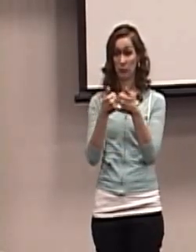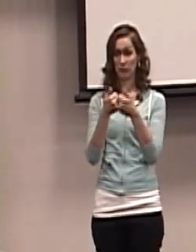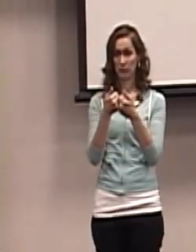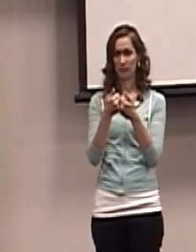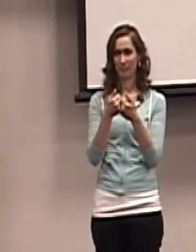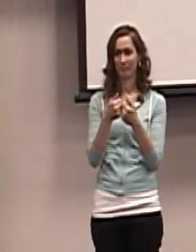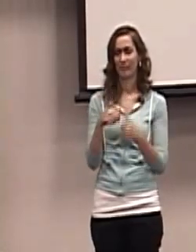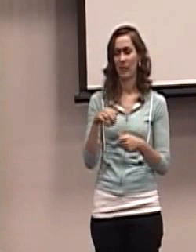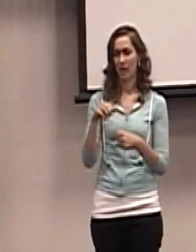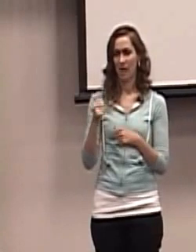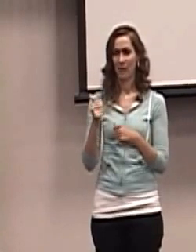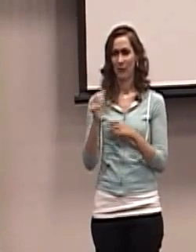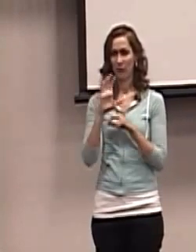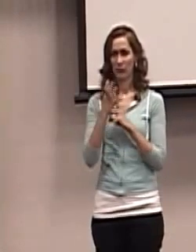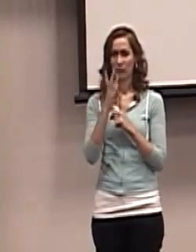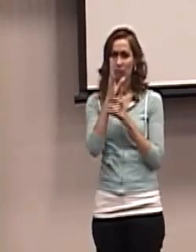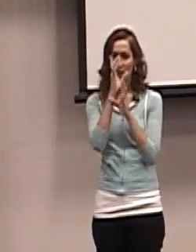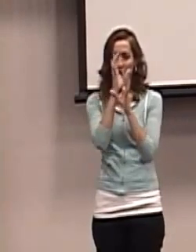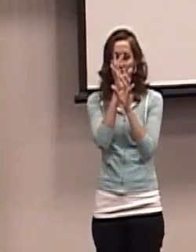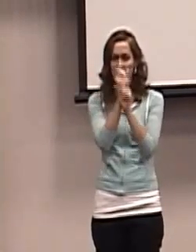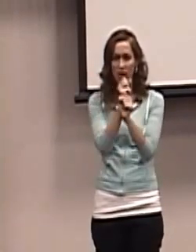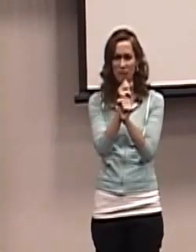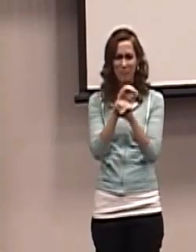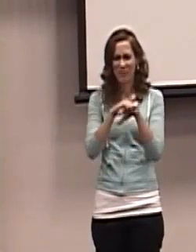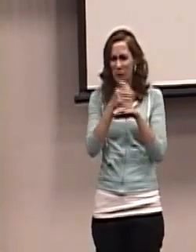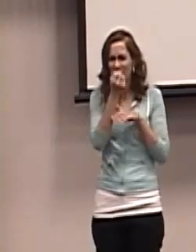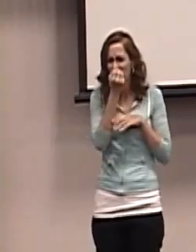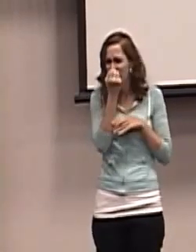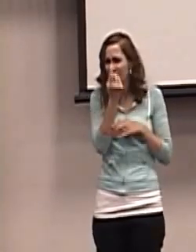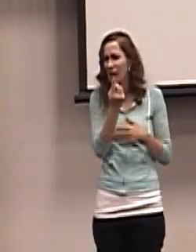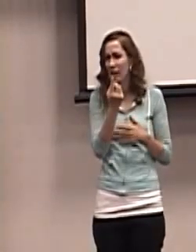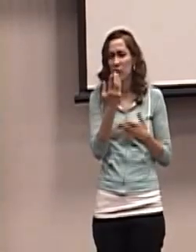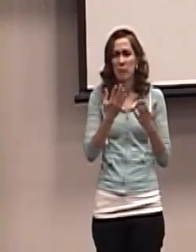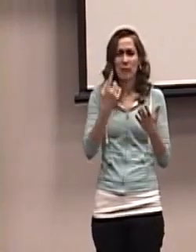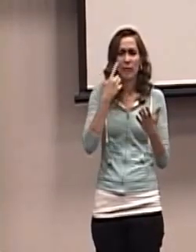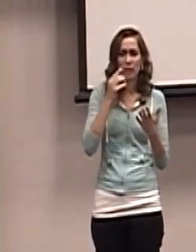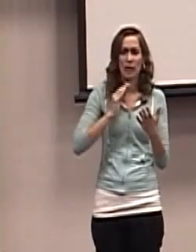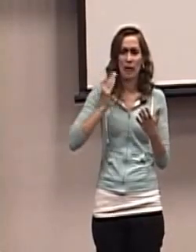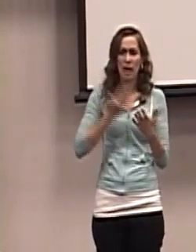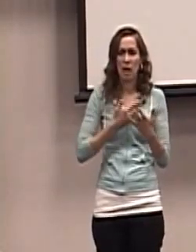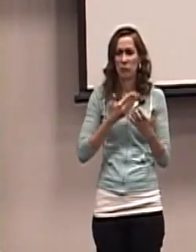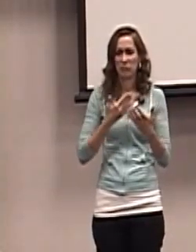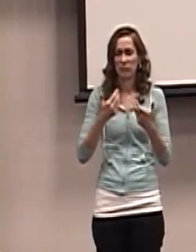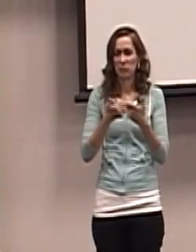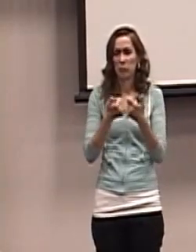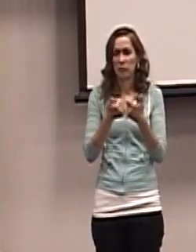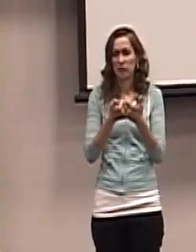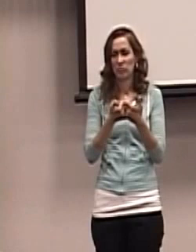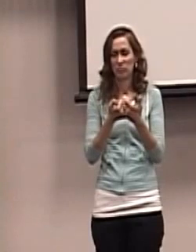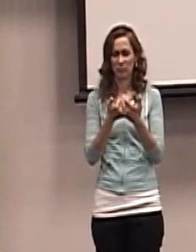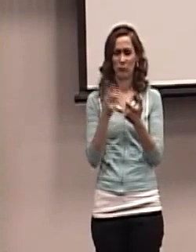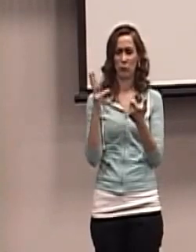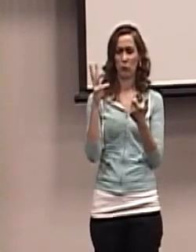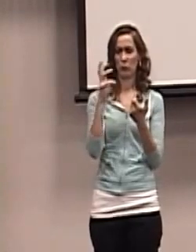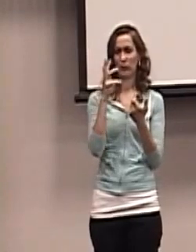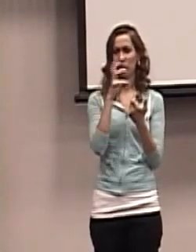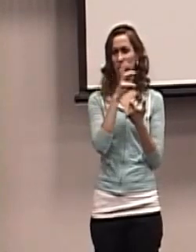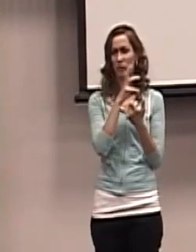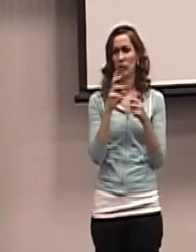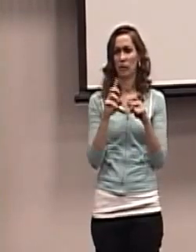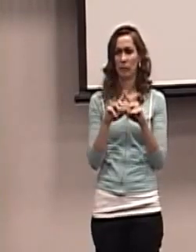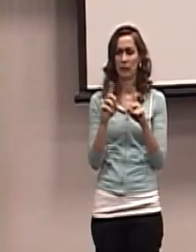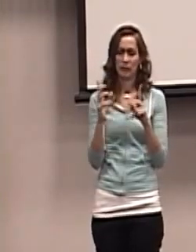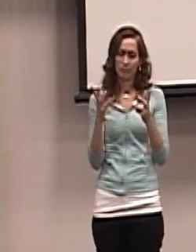other cultures. They don't understand them. Sometimes they think our sports are rather weird,